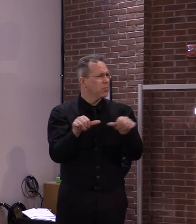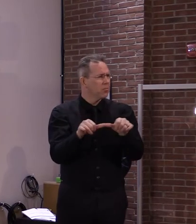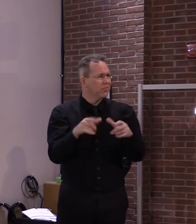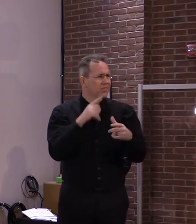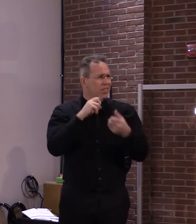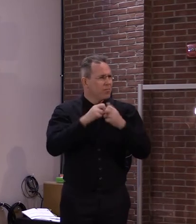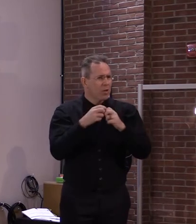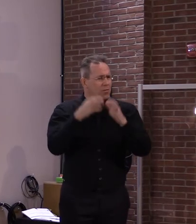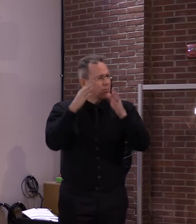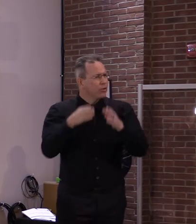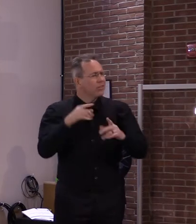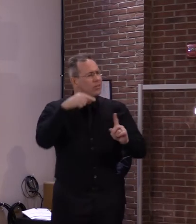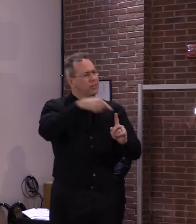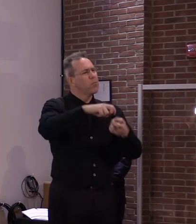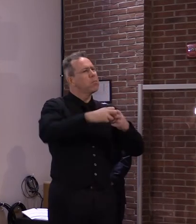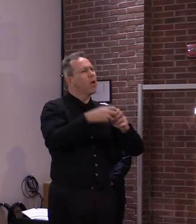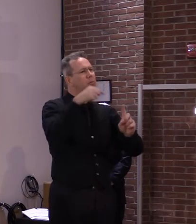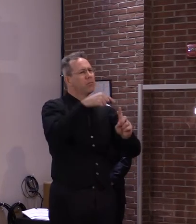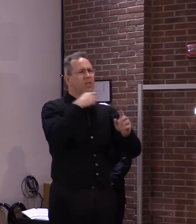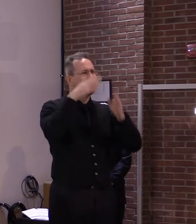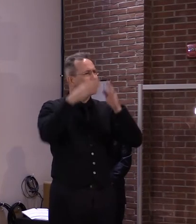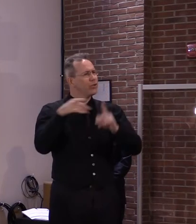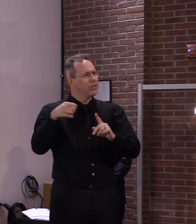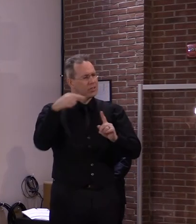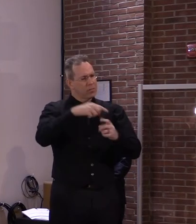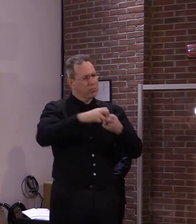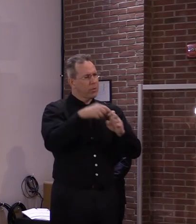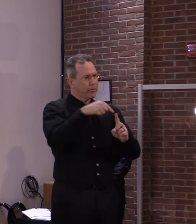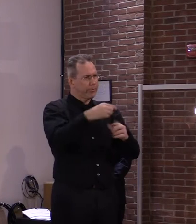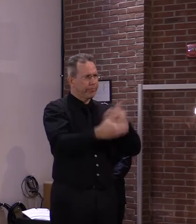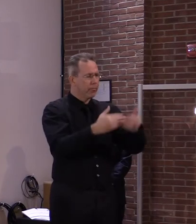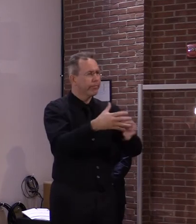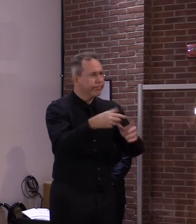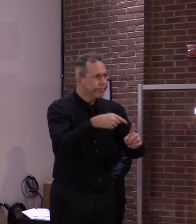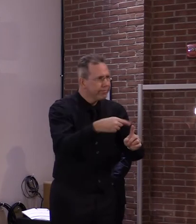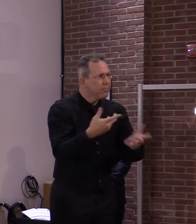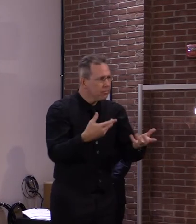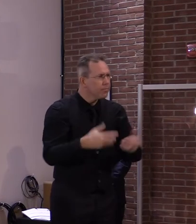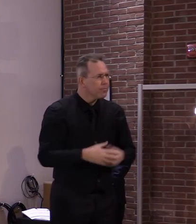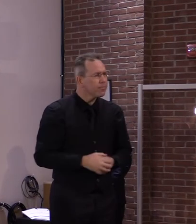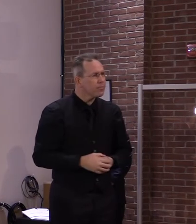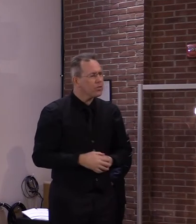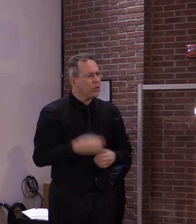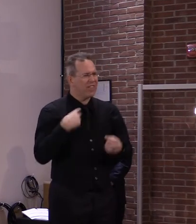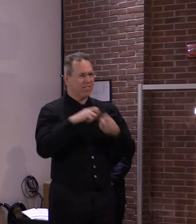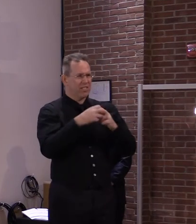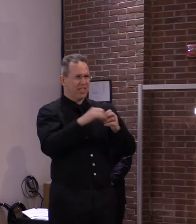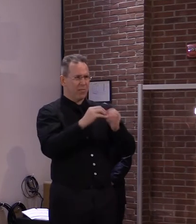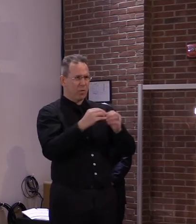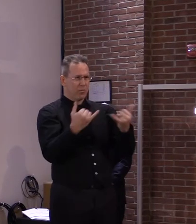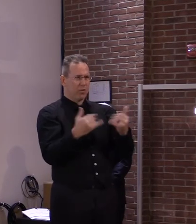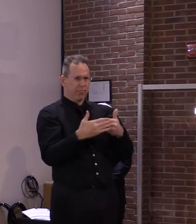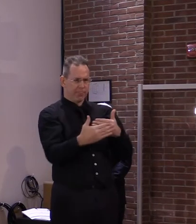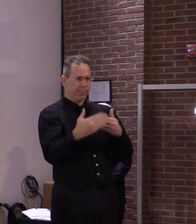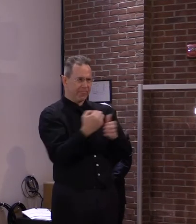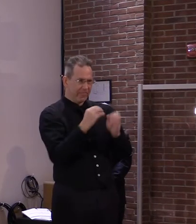fix it now and we'll contemplate other actions later on depending on what we find all right